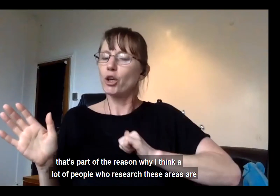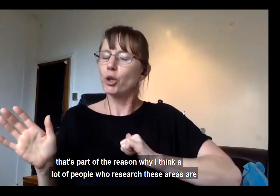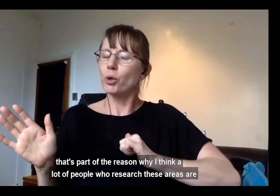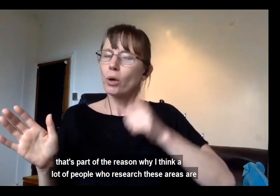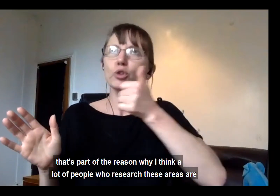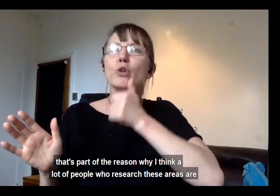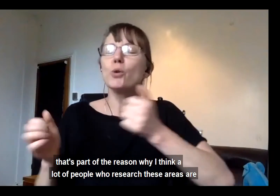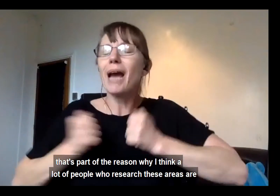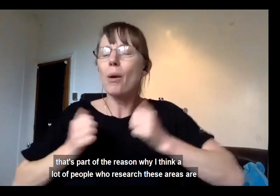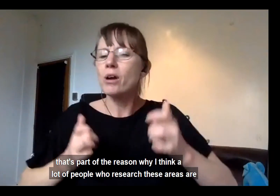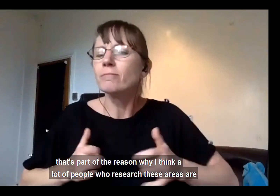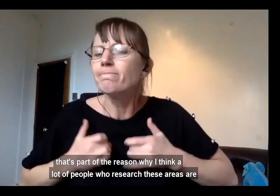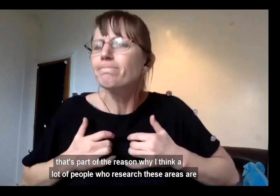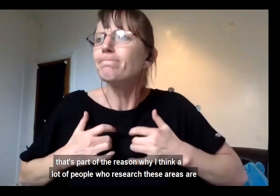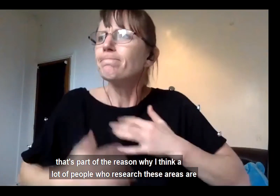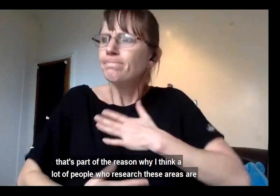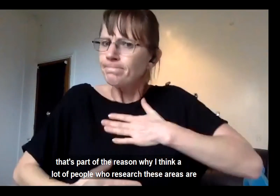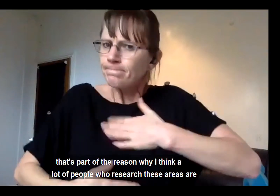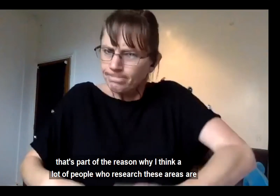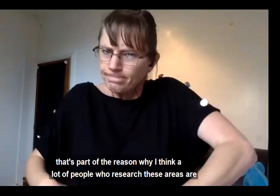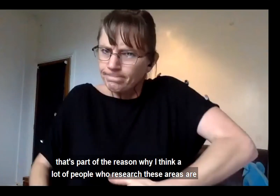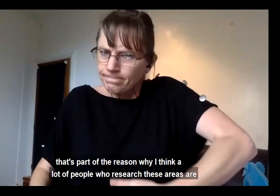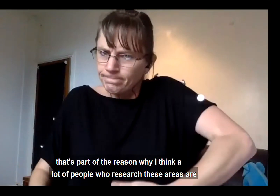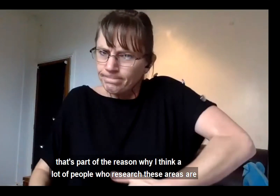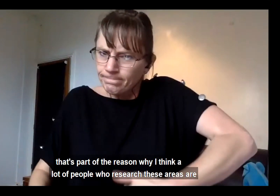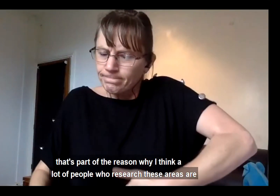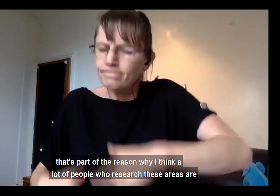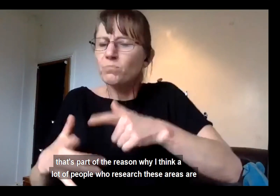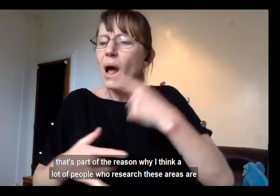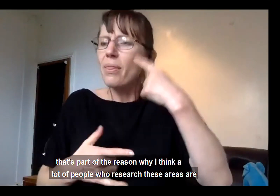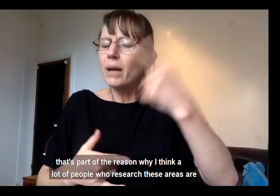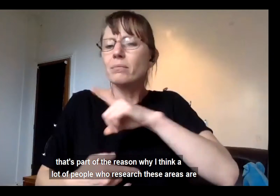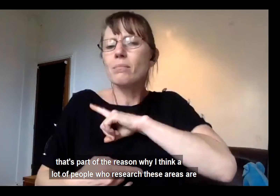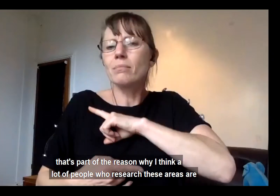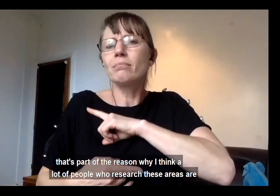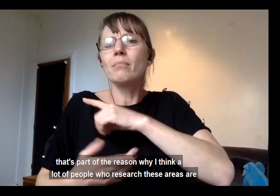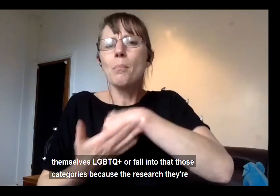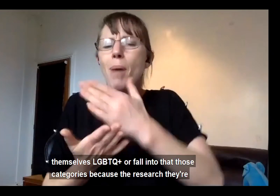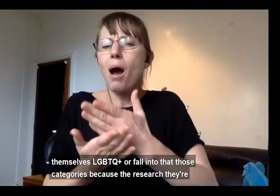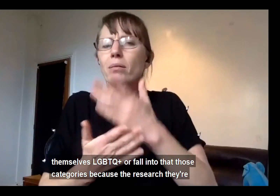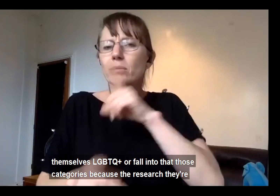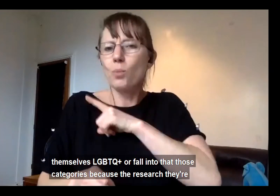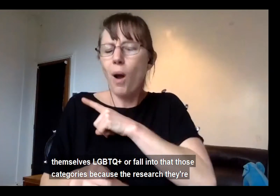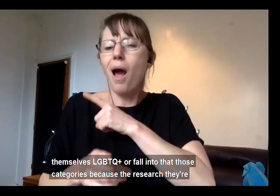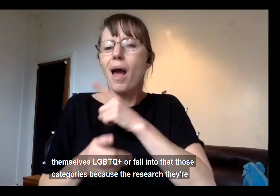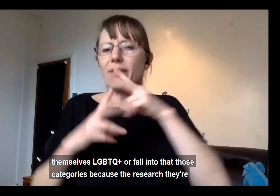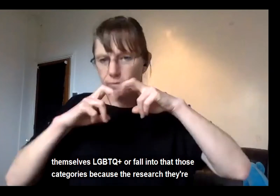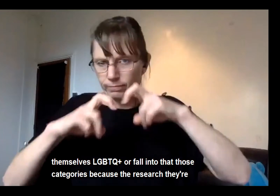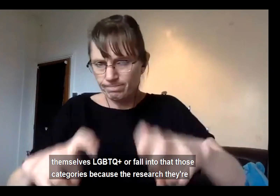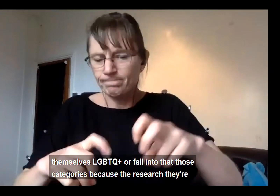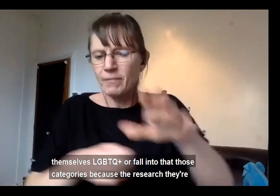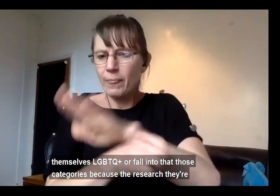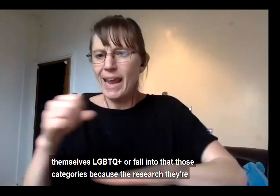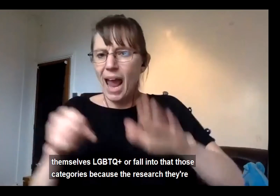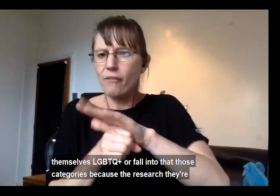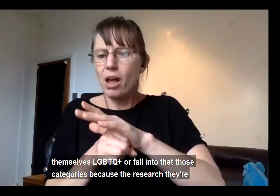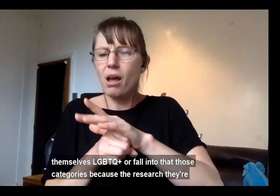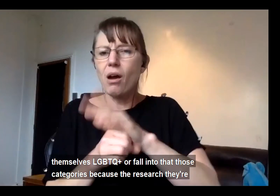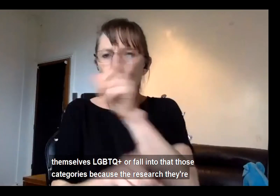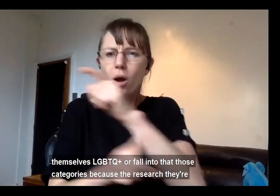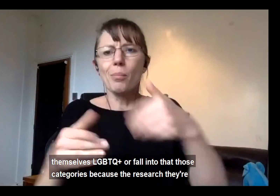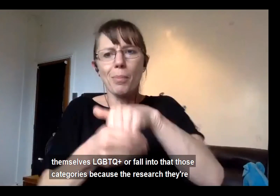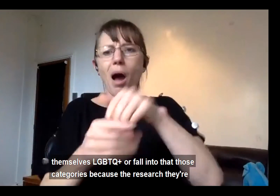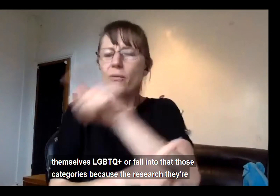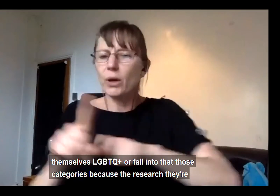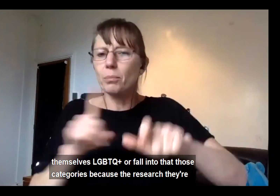actually, that's part of the reason why I think a lot of people who research these areas are themselves LGBTQ plus or fall into those